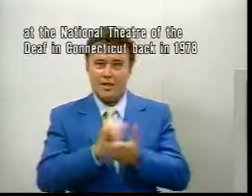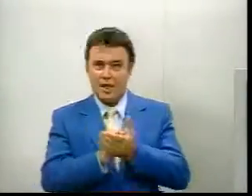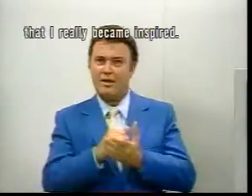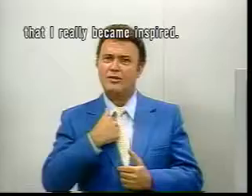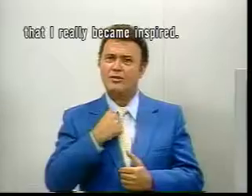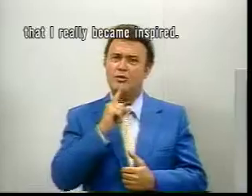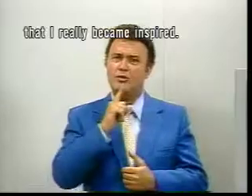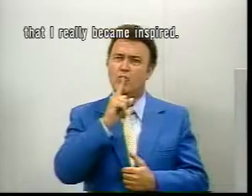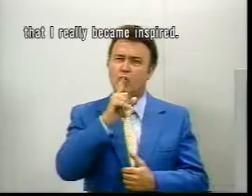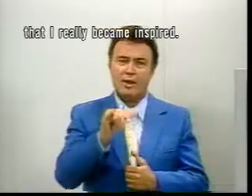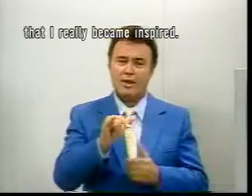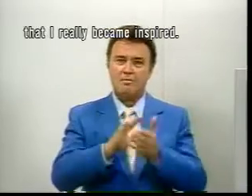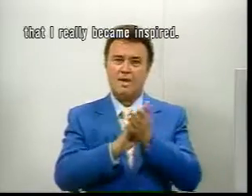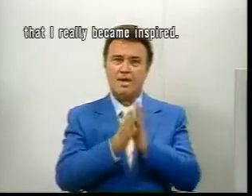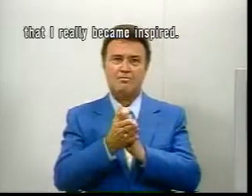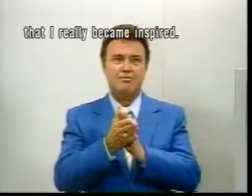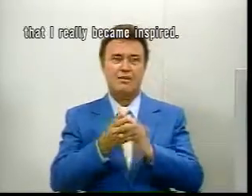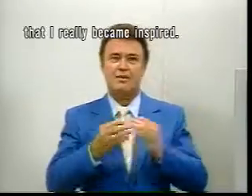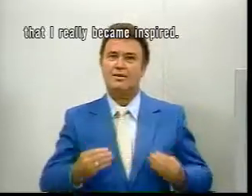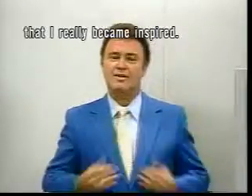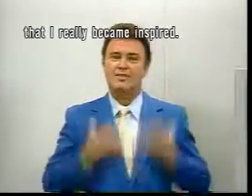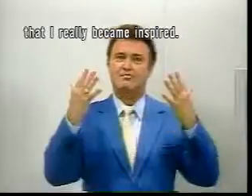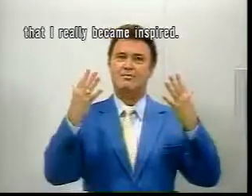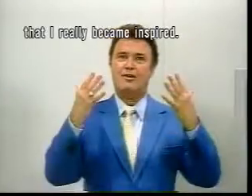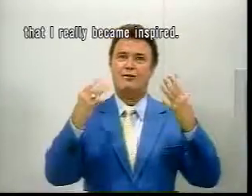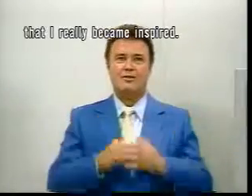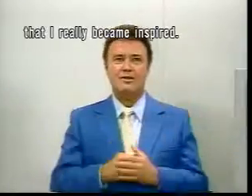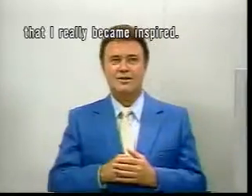1978 that I really became inspired.